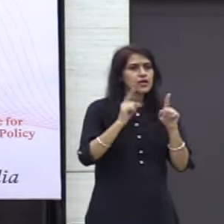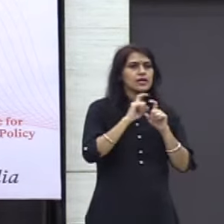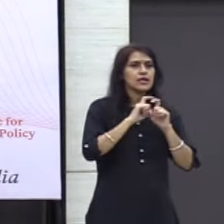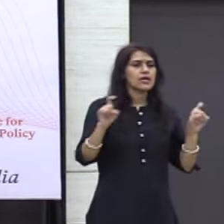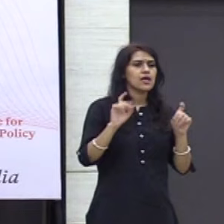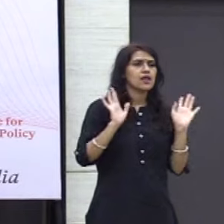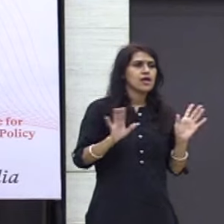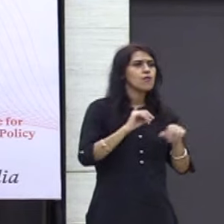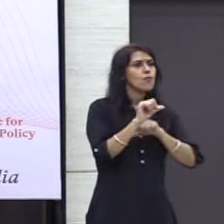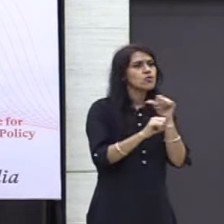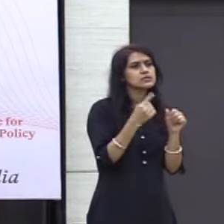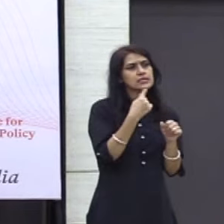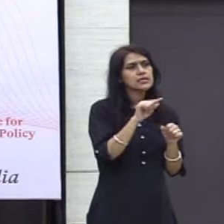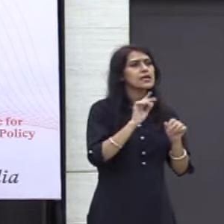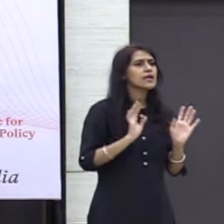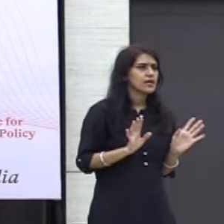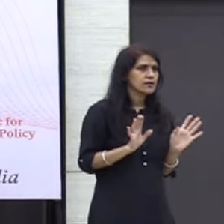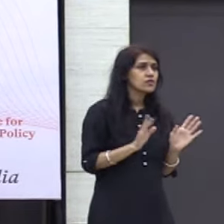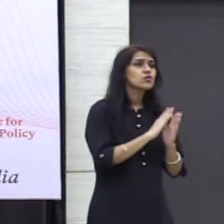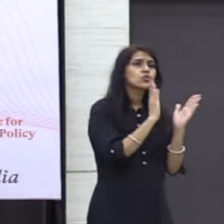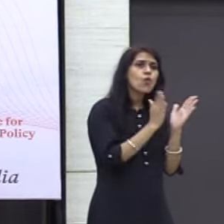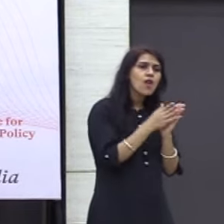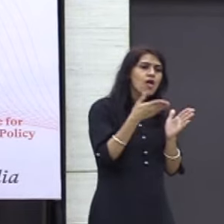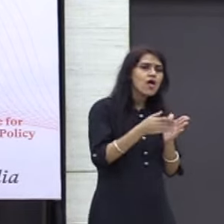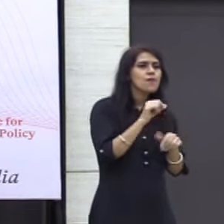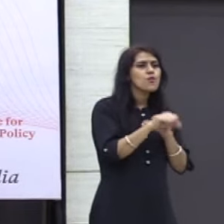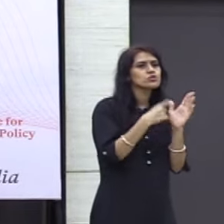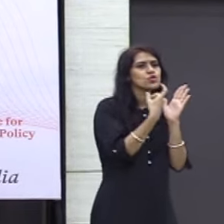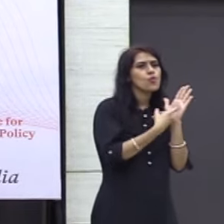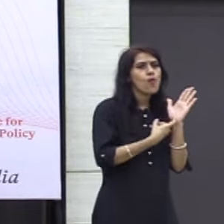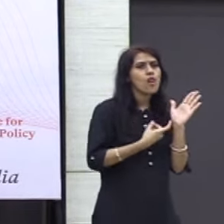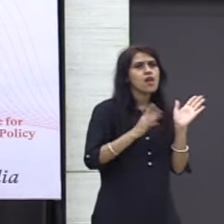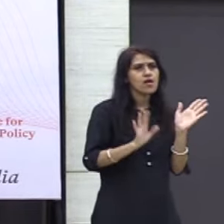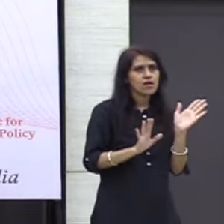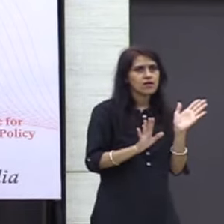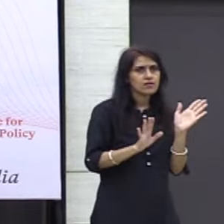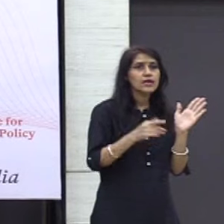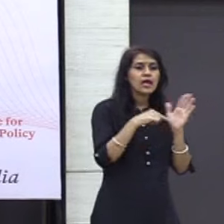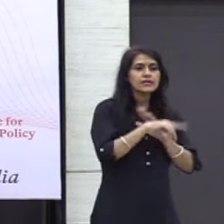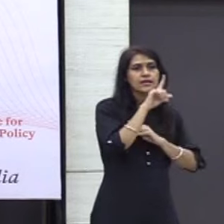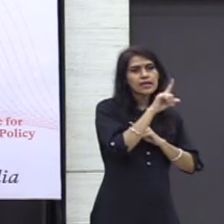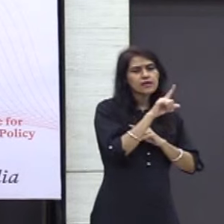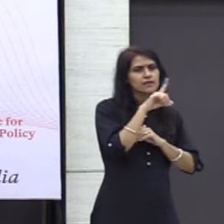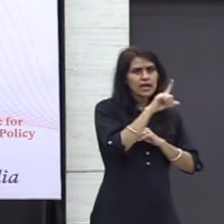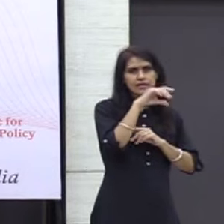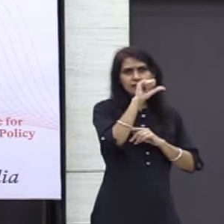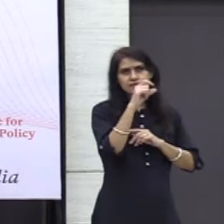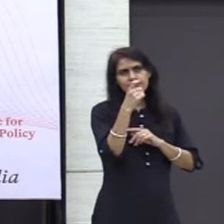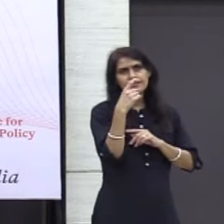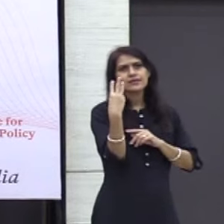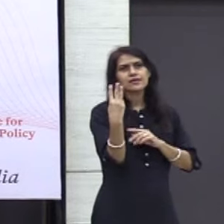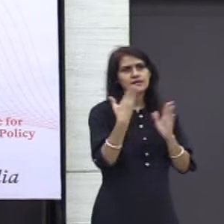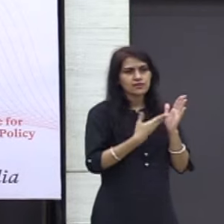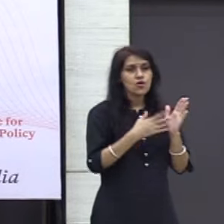fashion. All that is part of procedure, which is part of the Code of Criminal Procedure 1973, as well